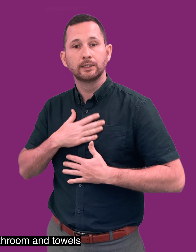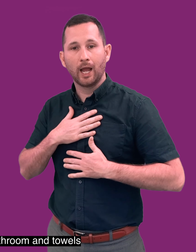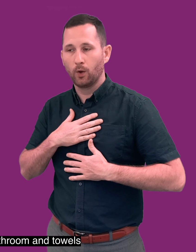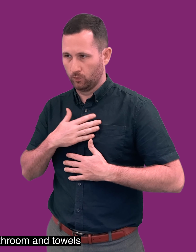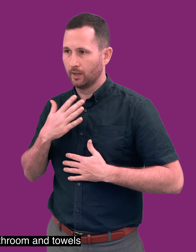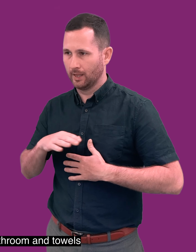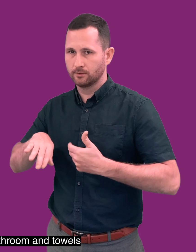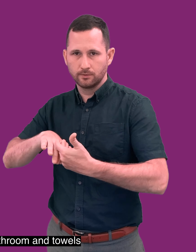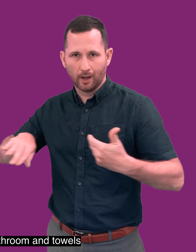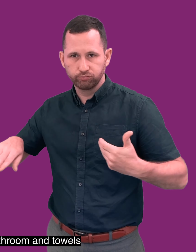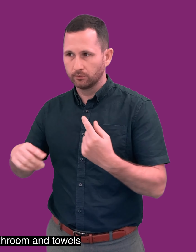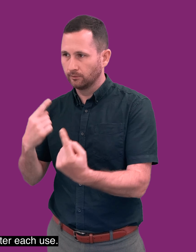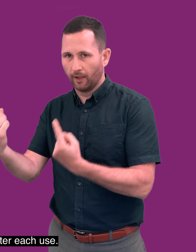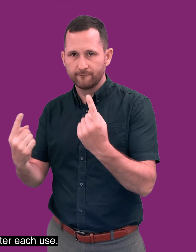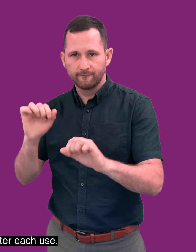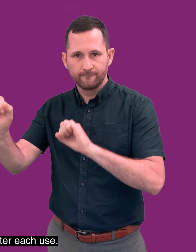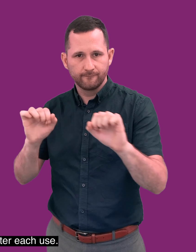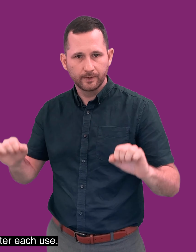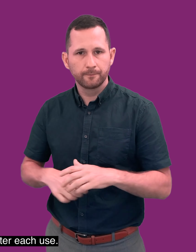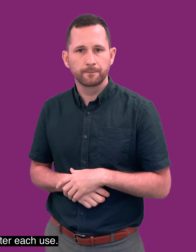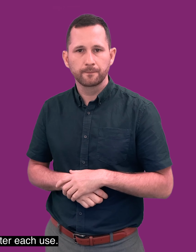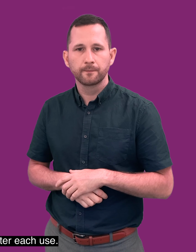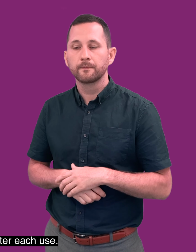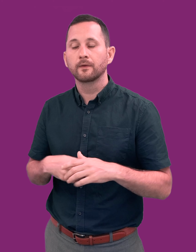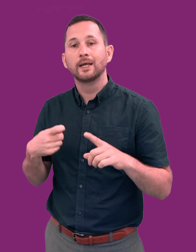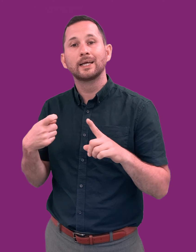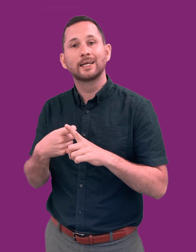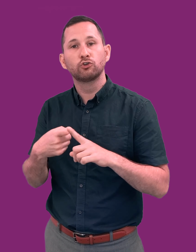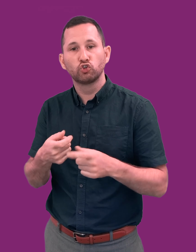Use their own bathroom and towels and clean after each use.